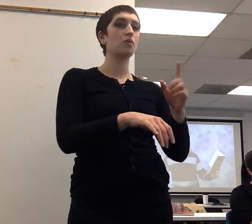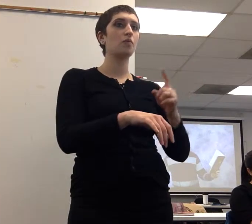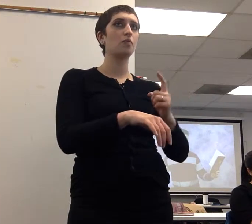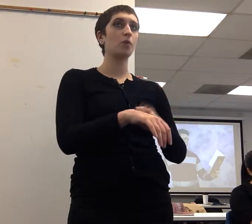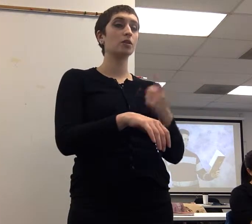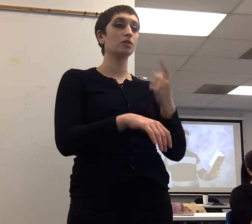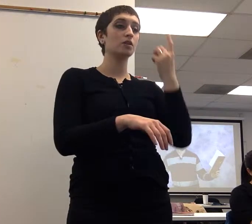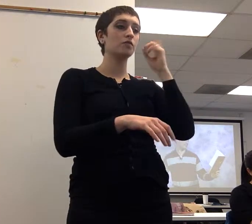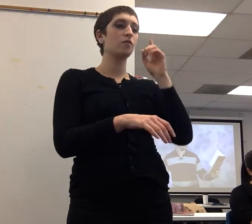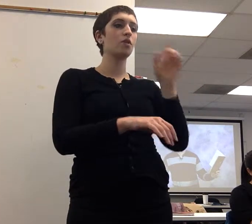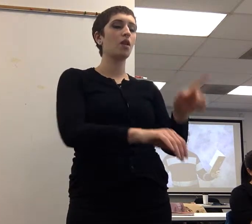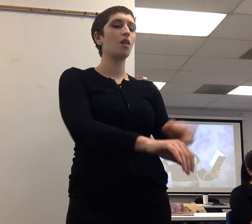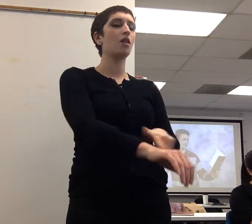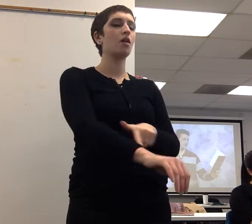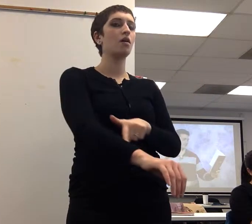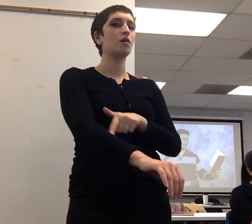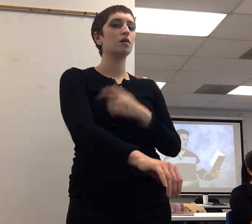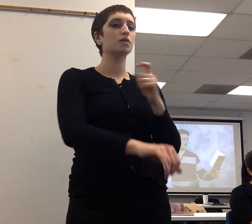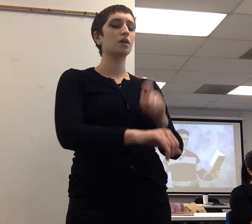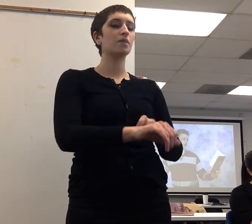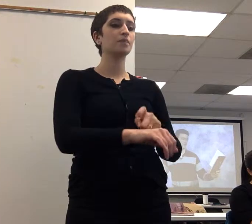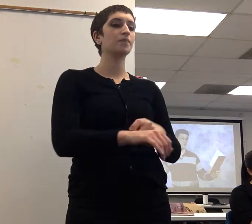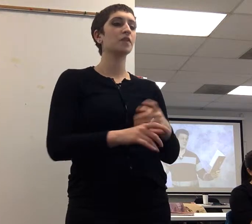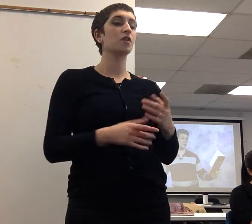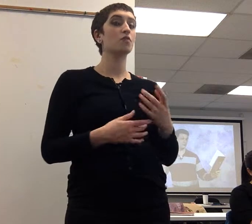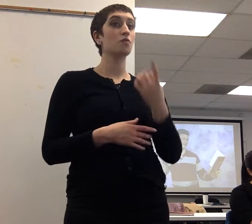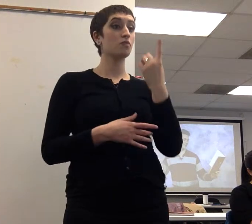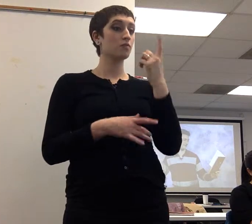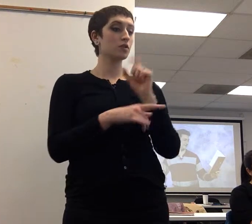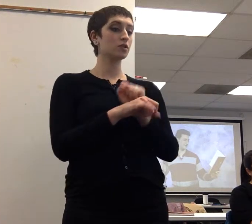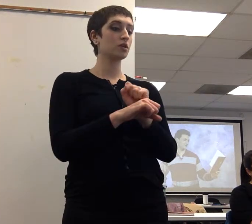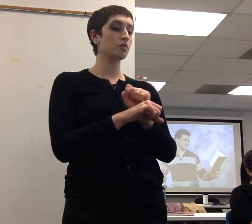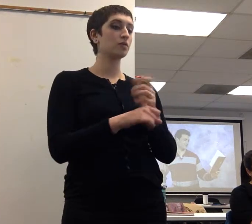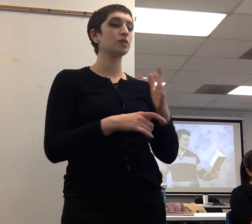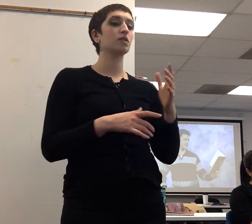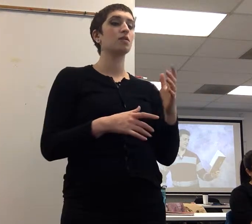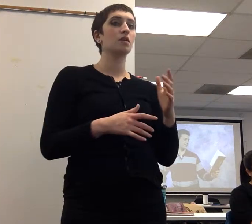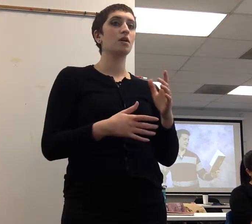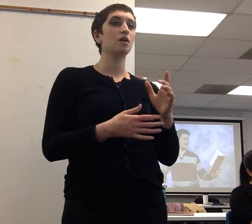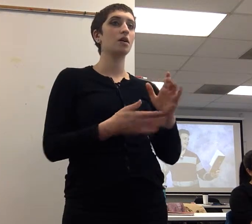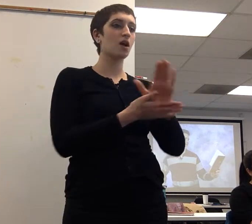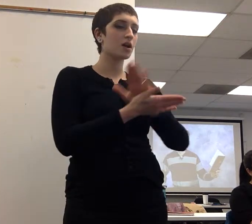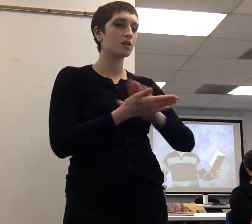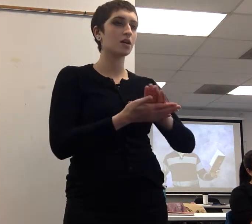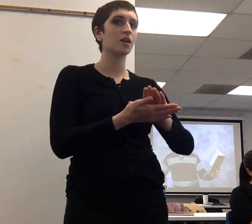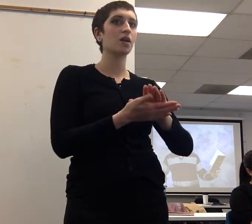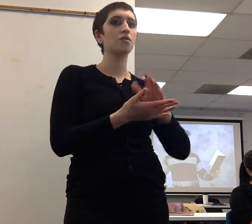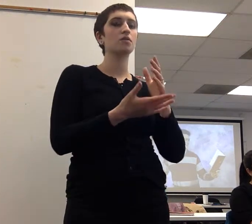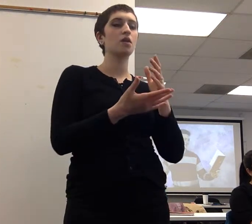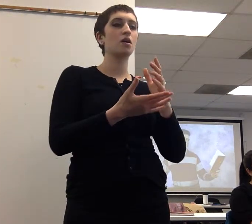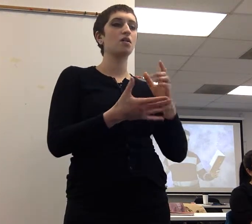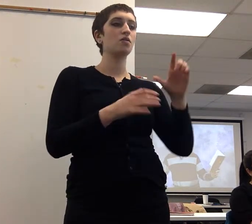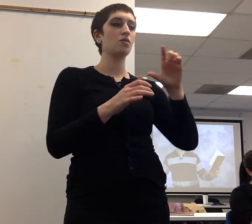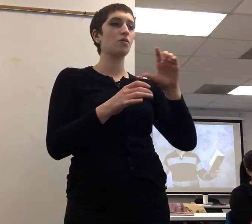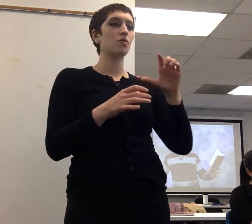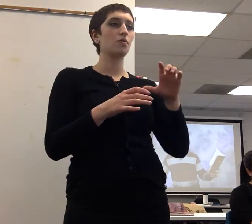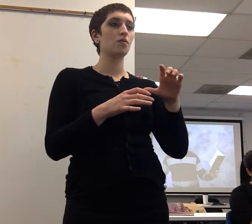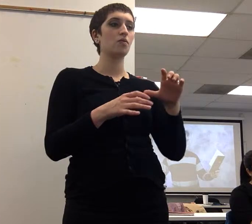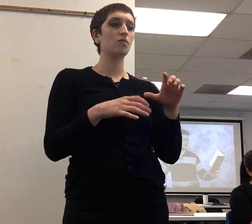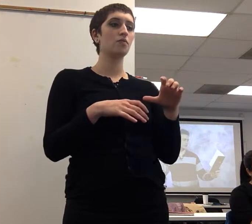out the waste barrels. Every spring they did it. And in the barrels would be